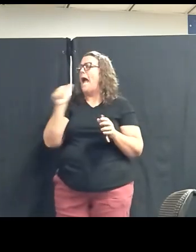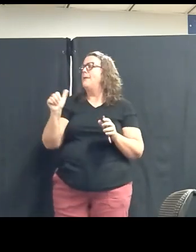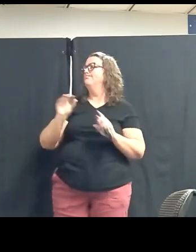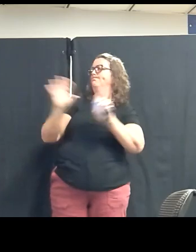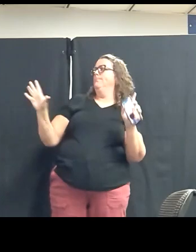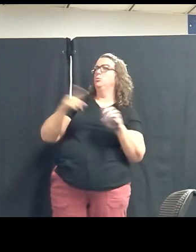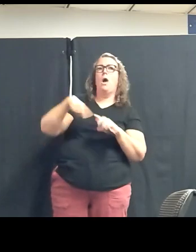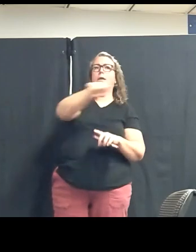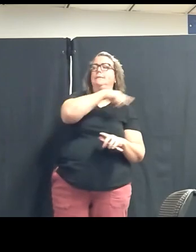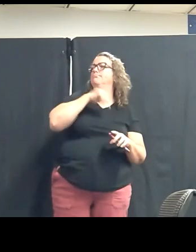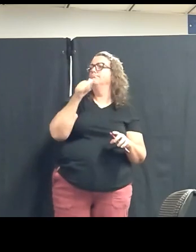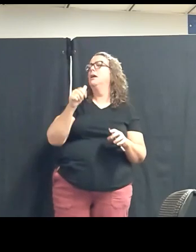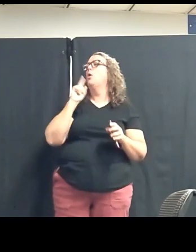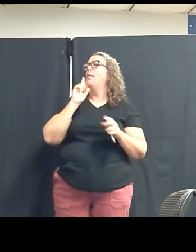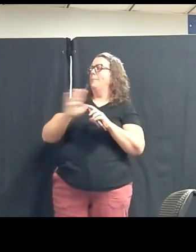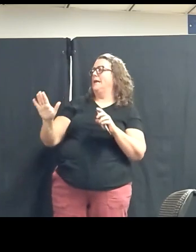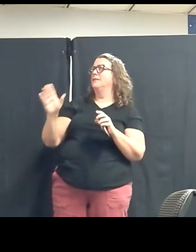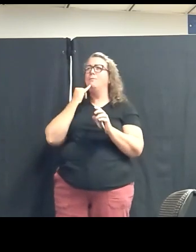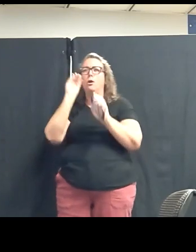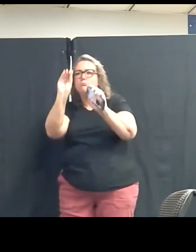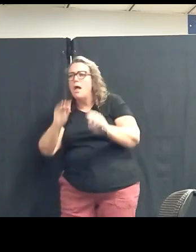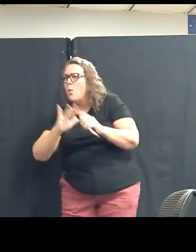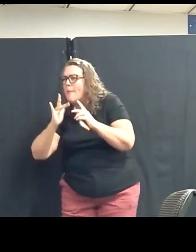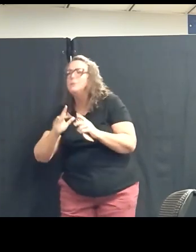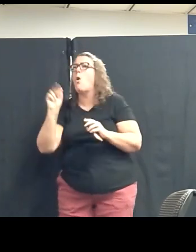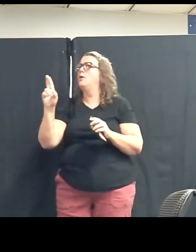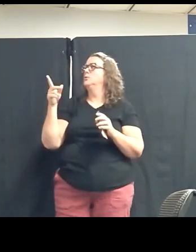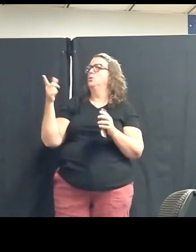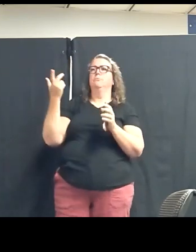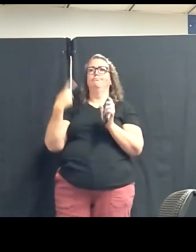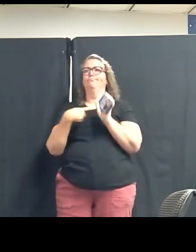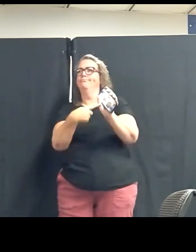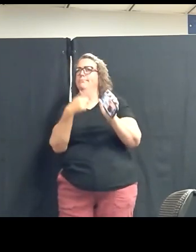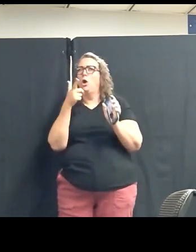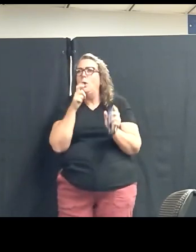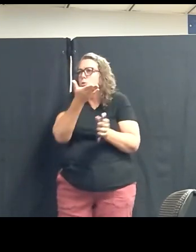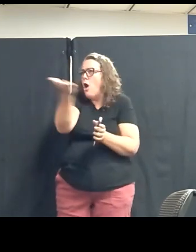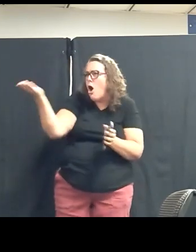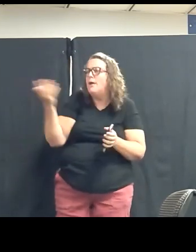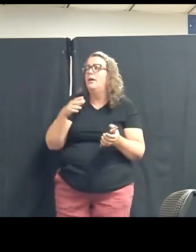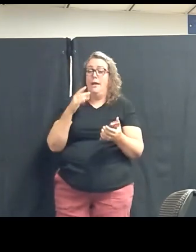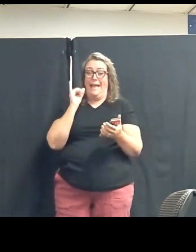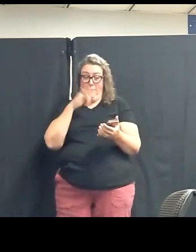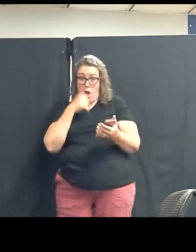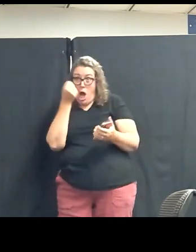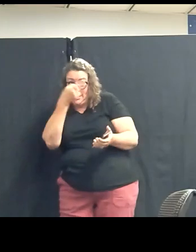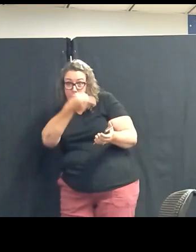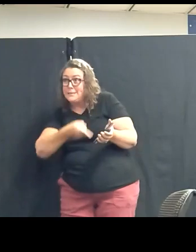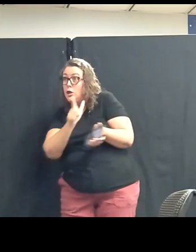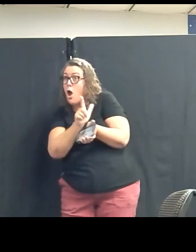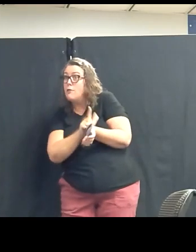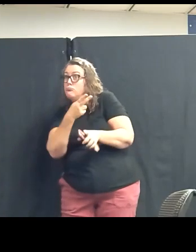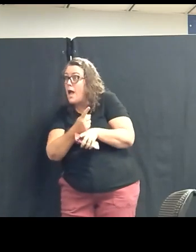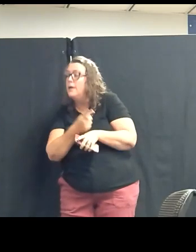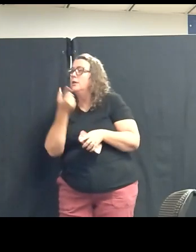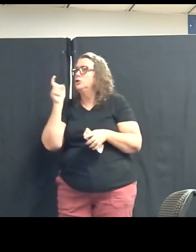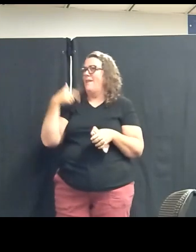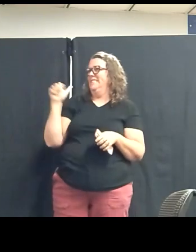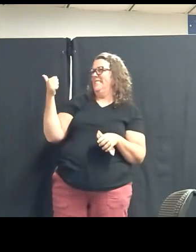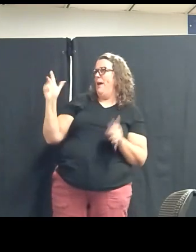he is in the community, but the other individuals on the board, it's not clear which area of the statute you fulfill. So if you could share